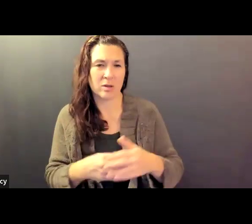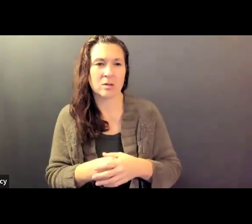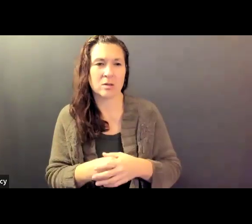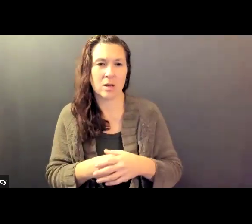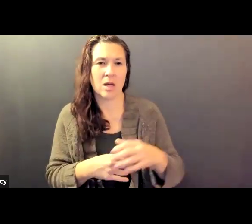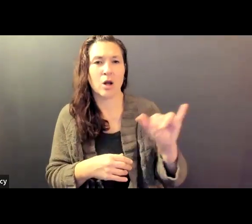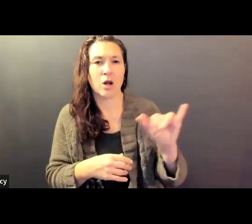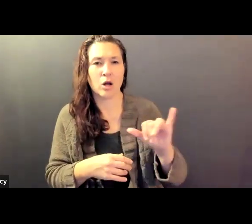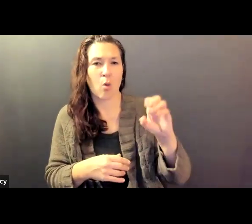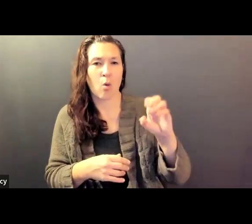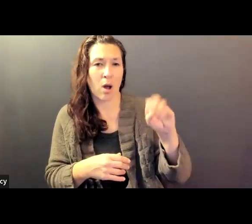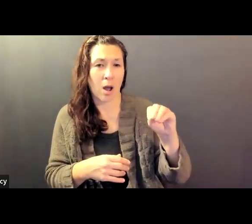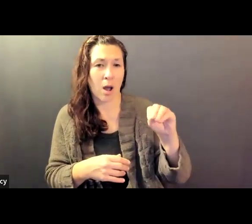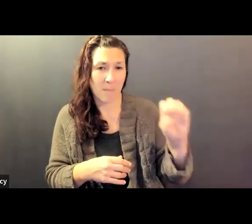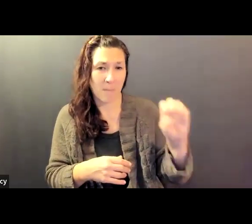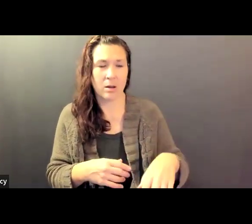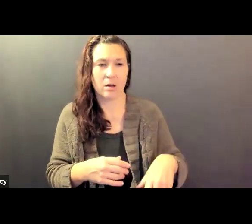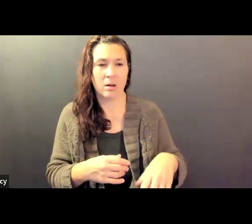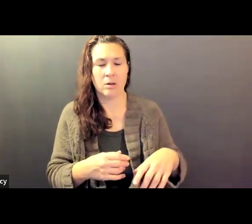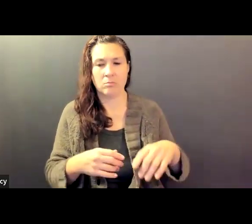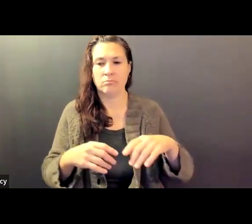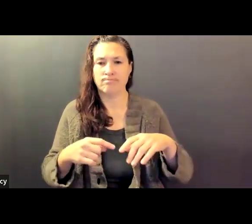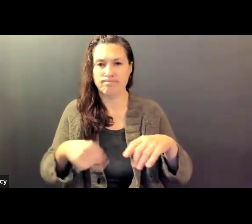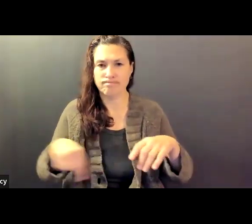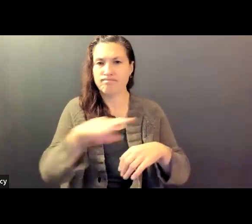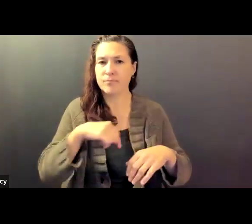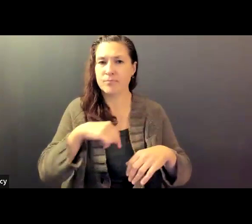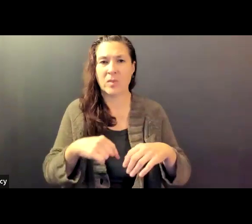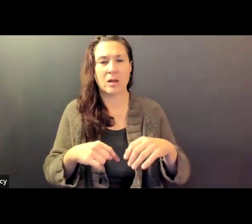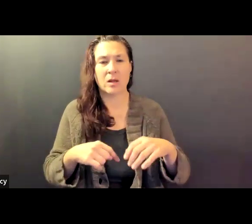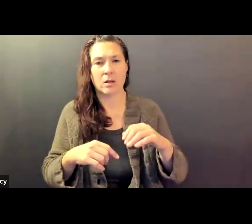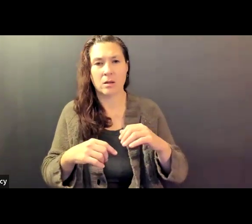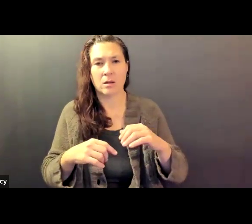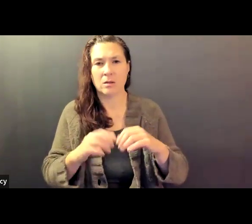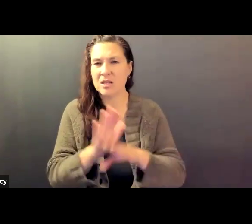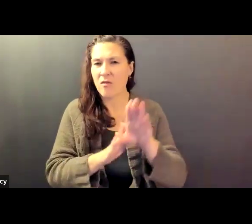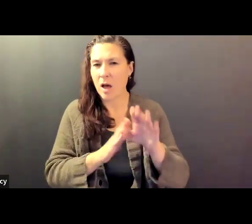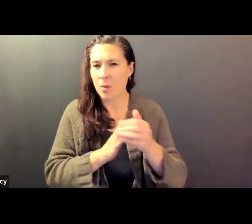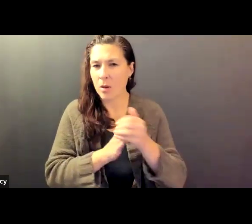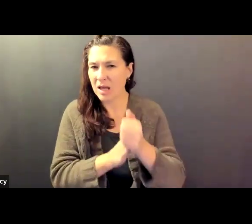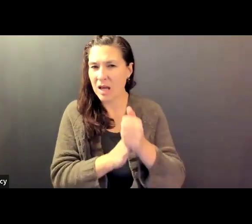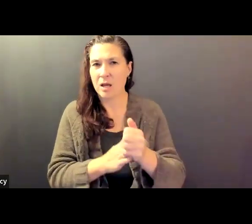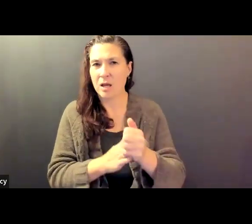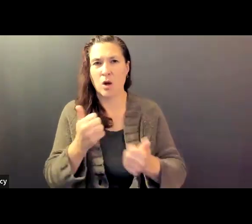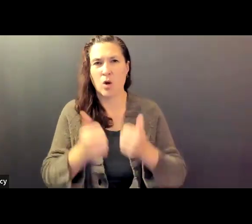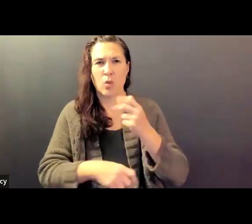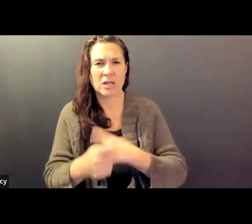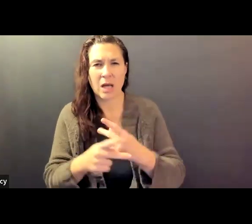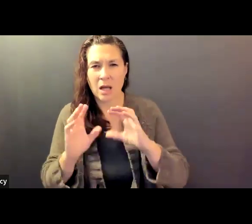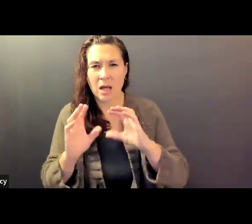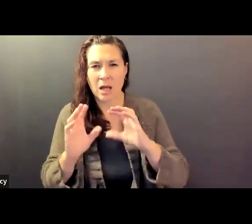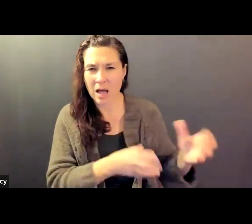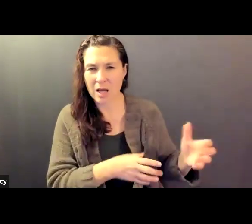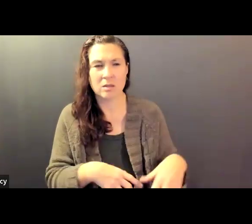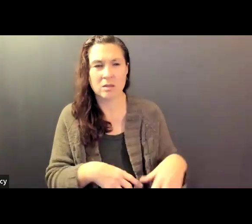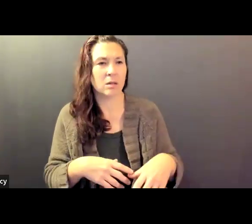create, for the first time, sort of like a real guidance around what types of classes, ratios,